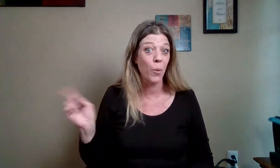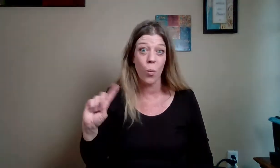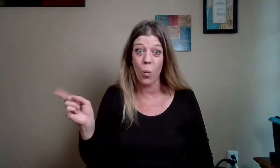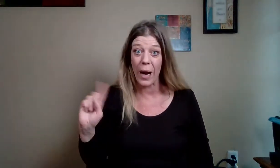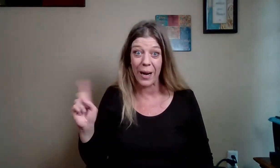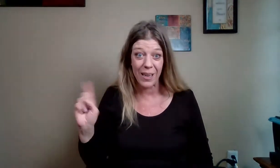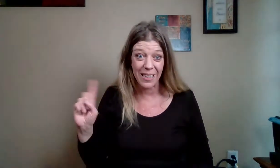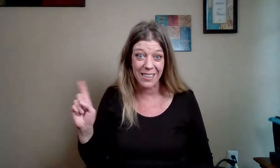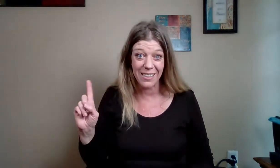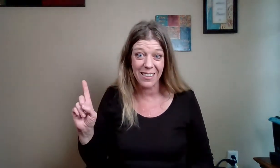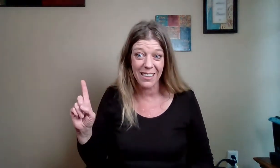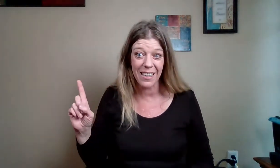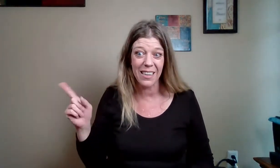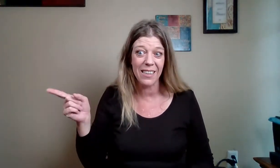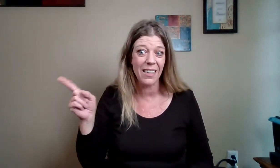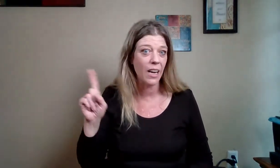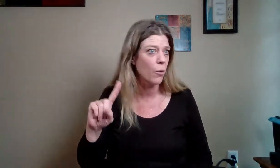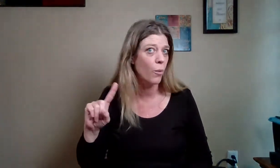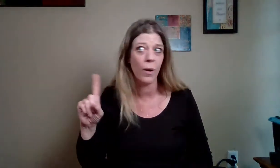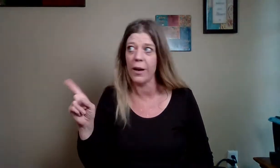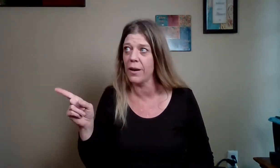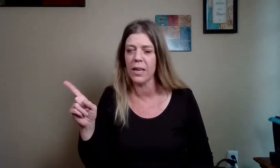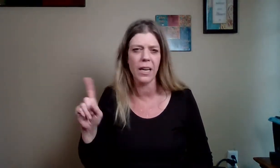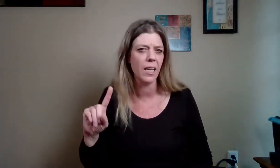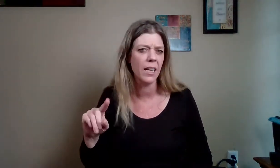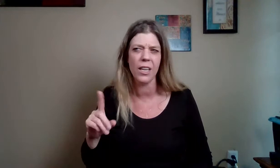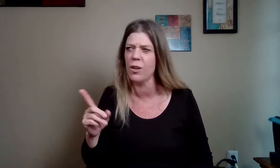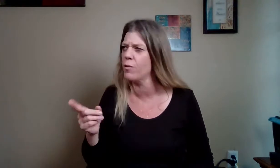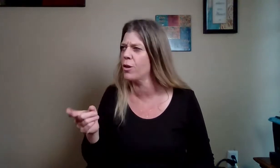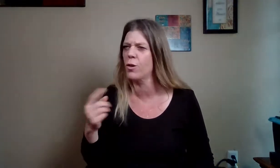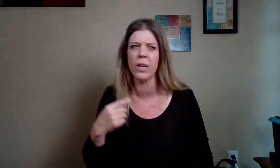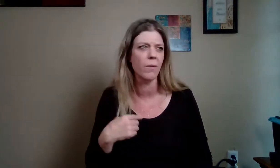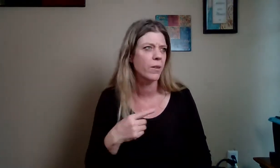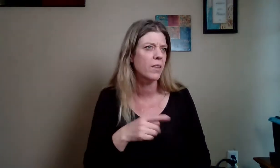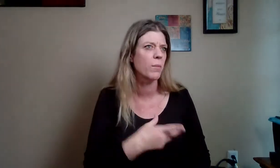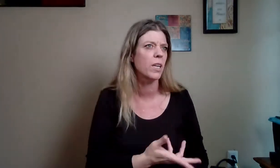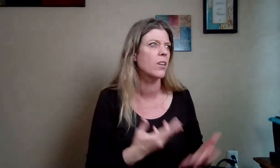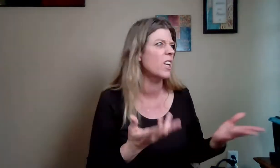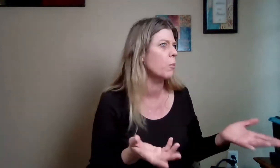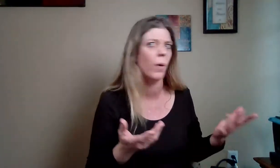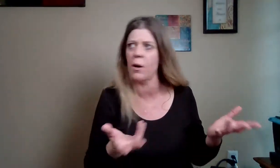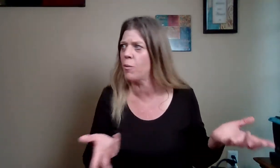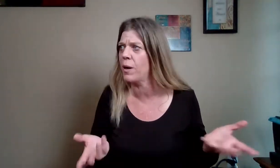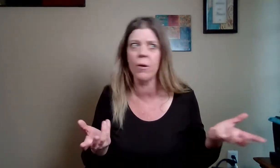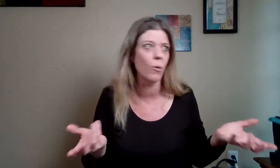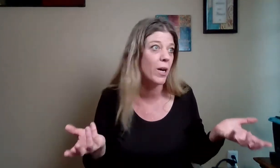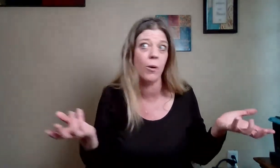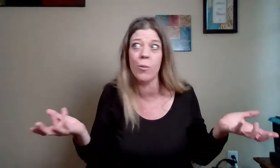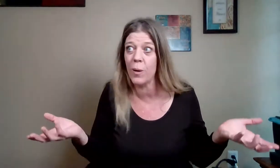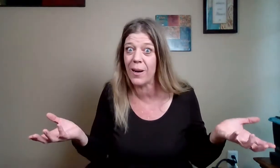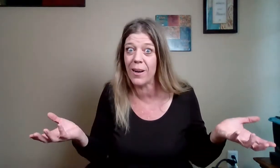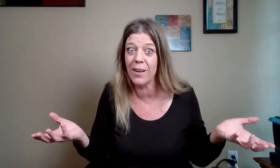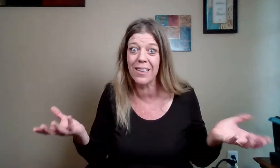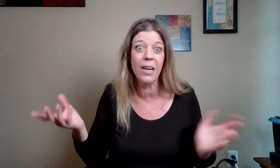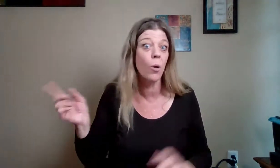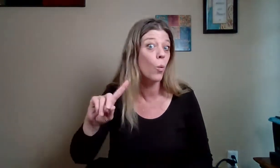And where? It's like where? Kind of like, if you're looking for something, you're like, where? Where?